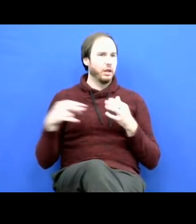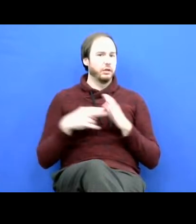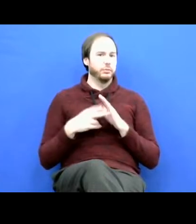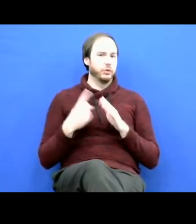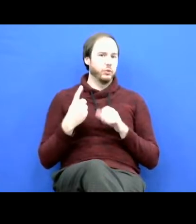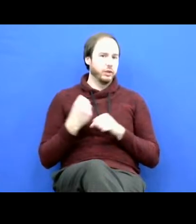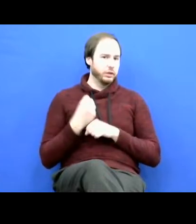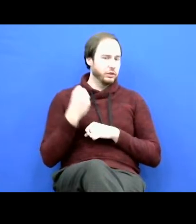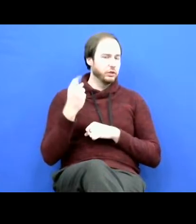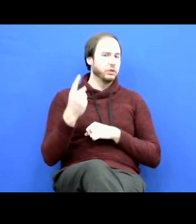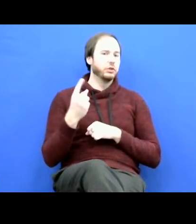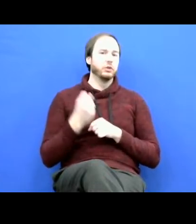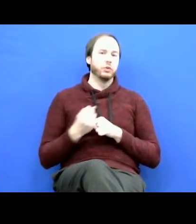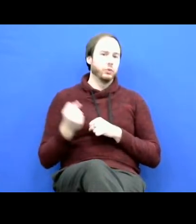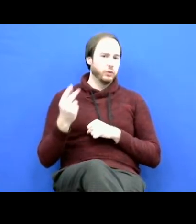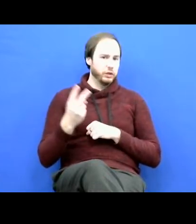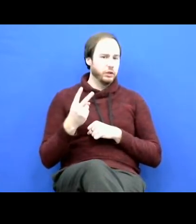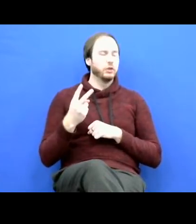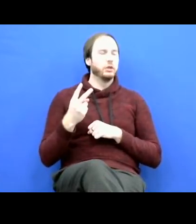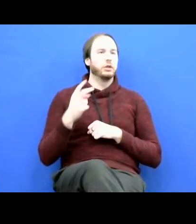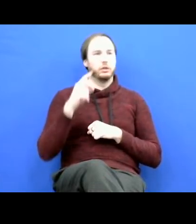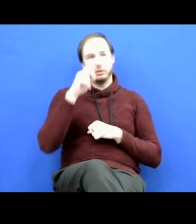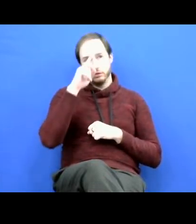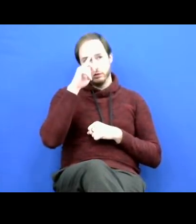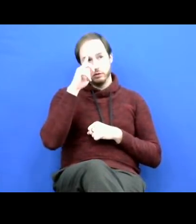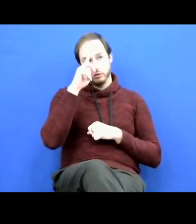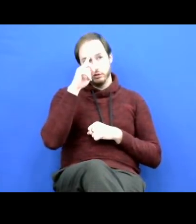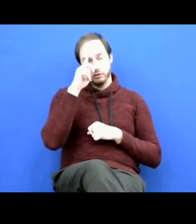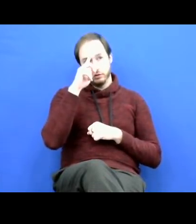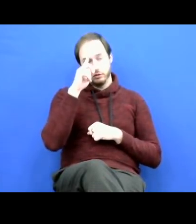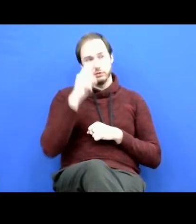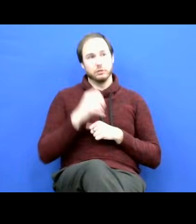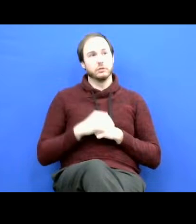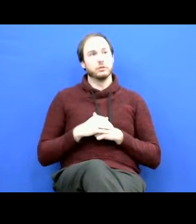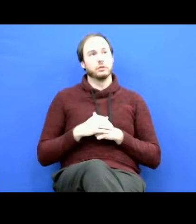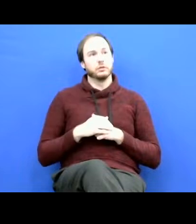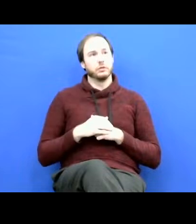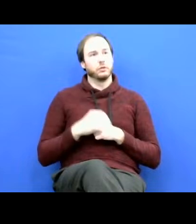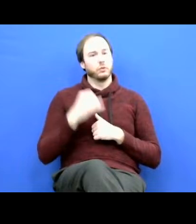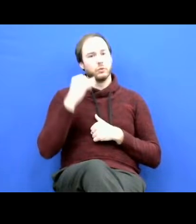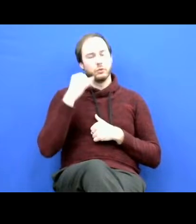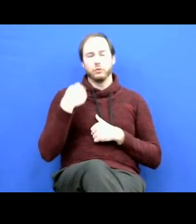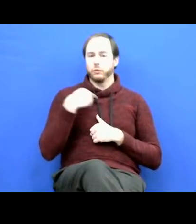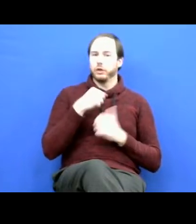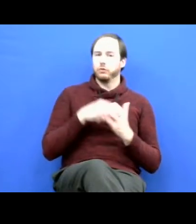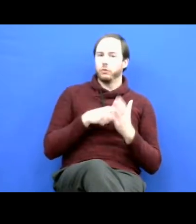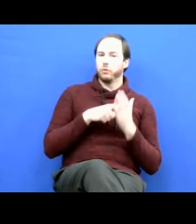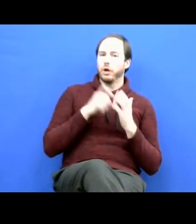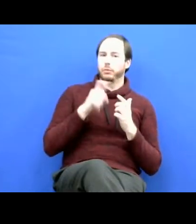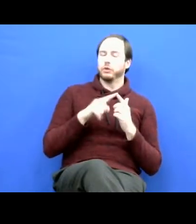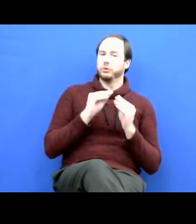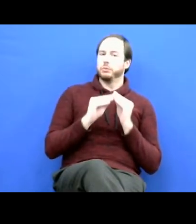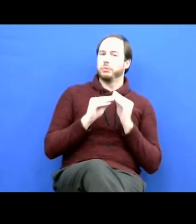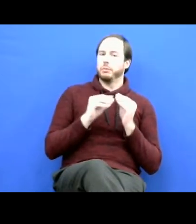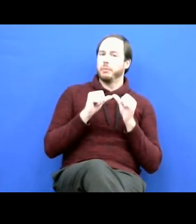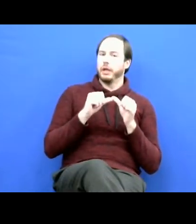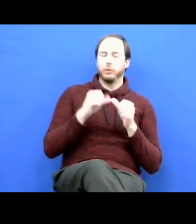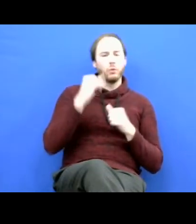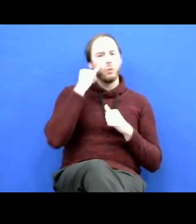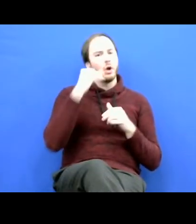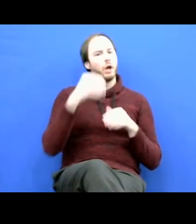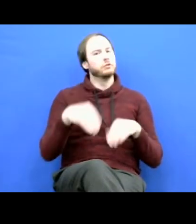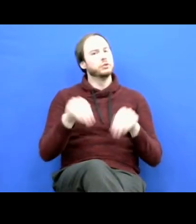2 after, if this project went through, a year or 2 after it goes through. We what can if it's- require that they have to maintain them. Yeah, what if it's